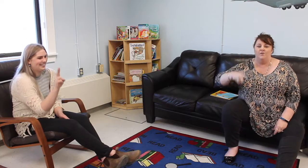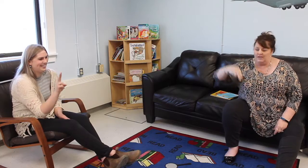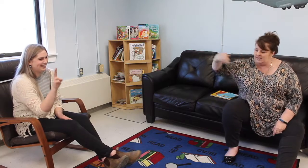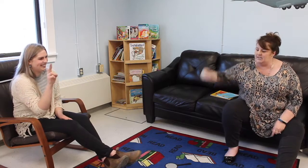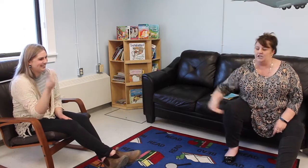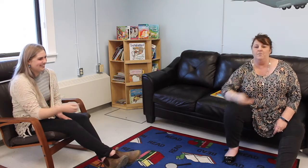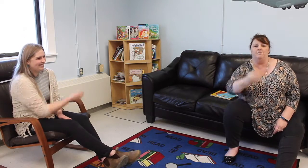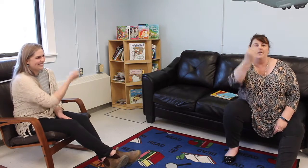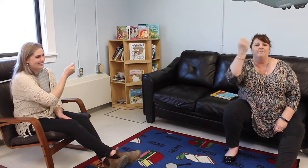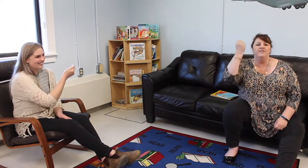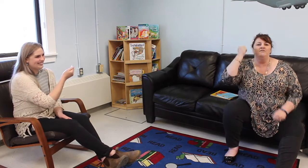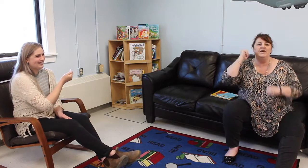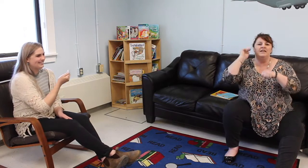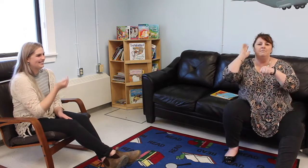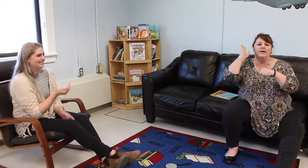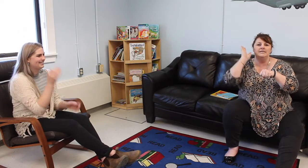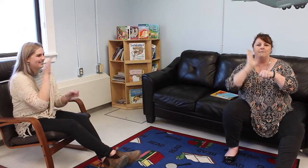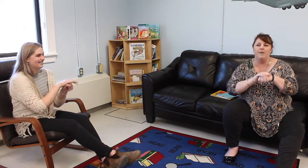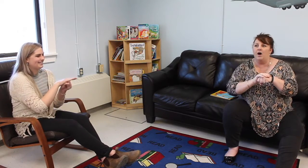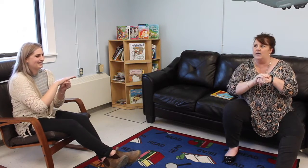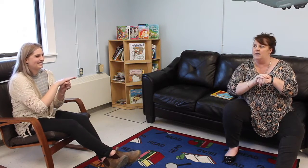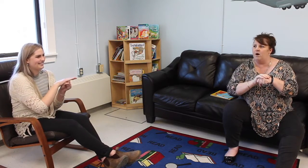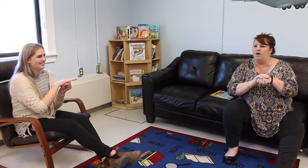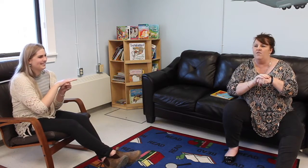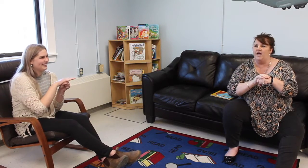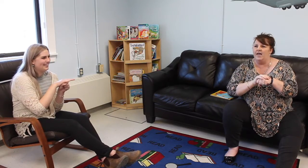forest, scooping up the field mice and bonking them on the head.